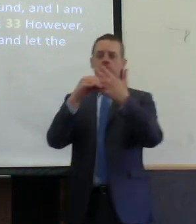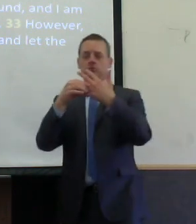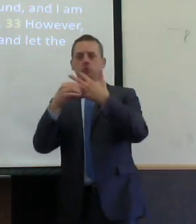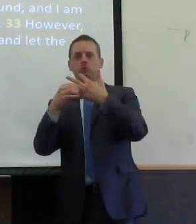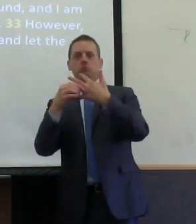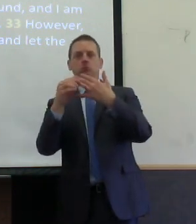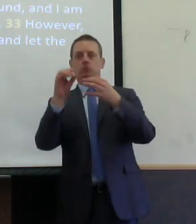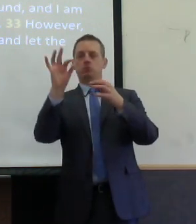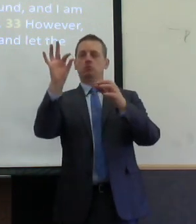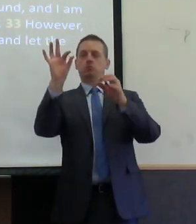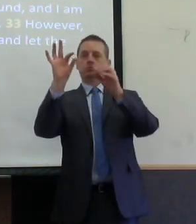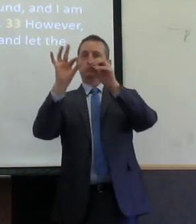So then we'll get